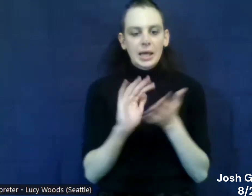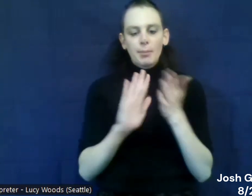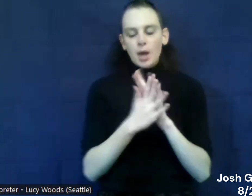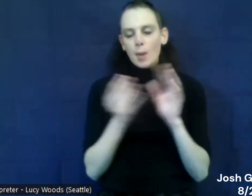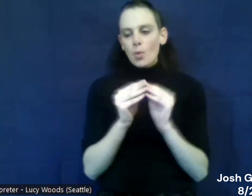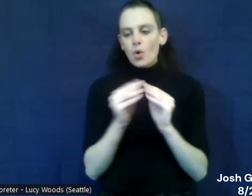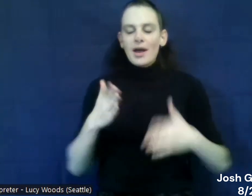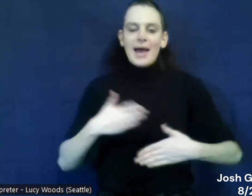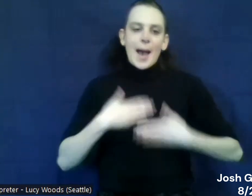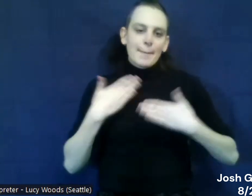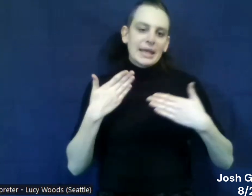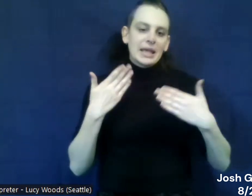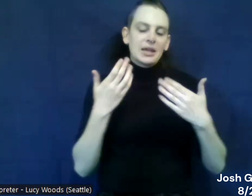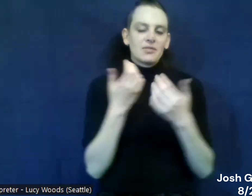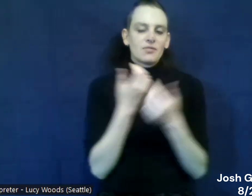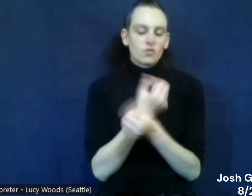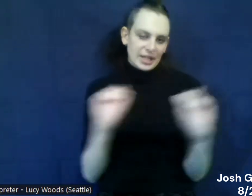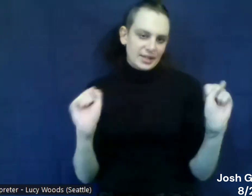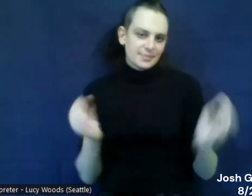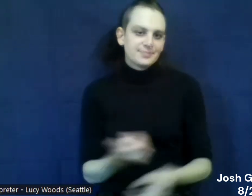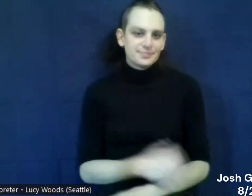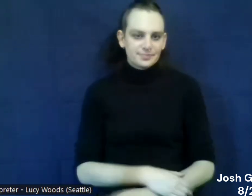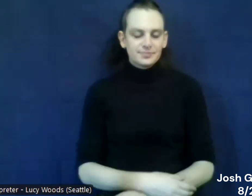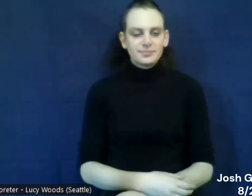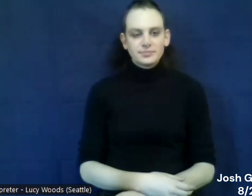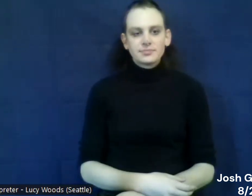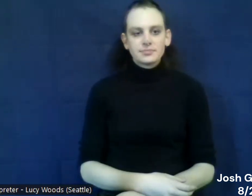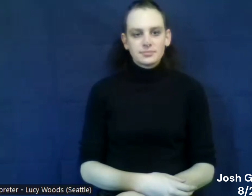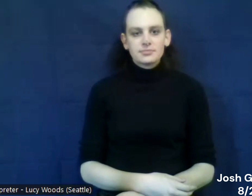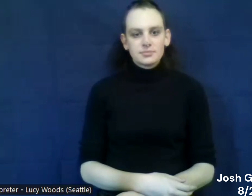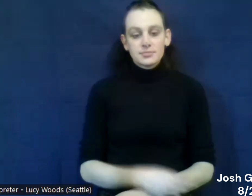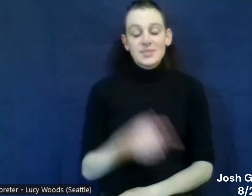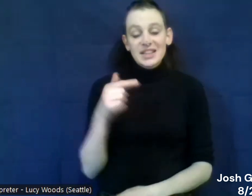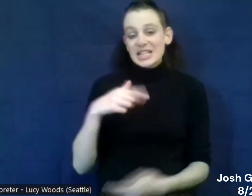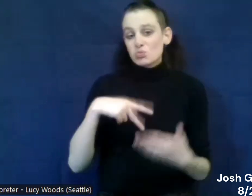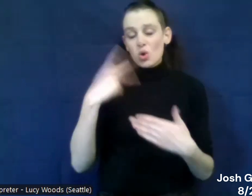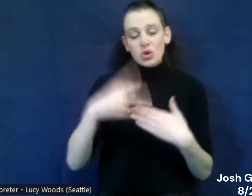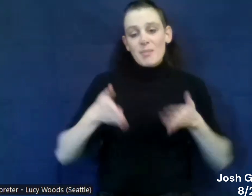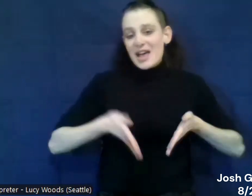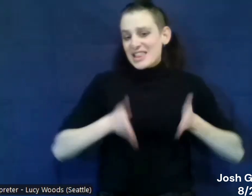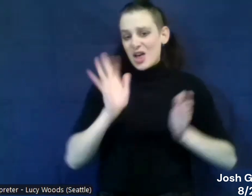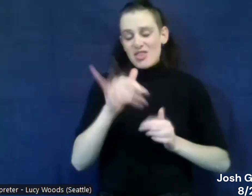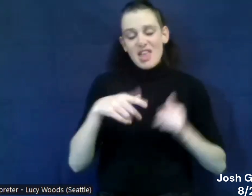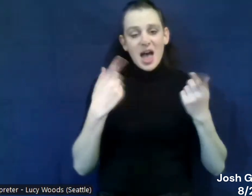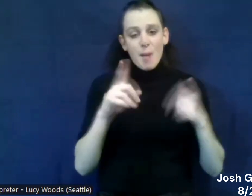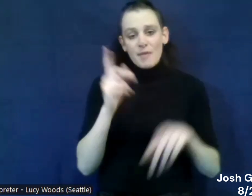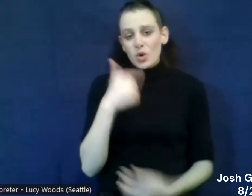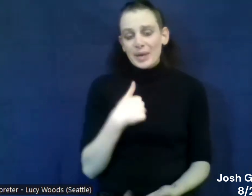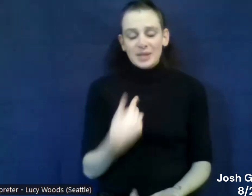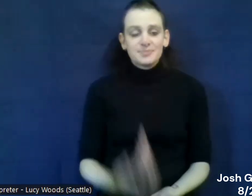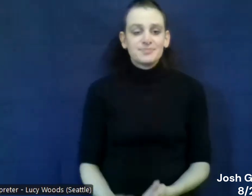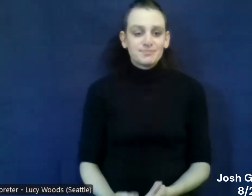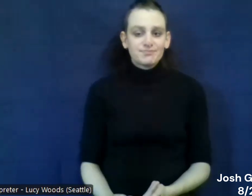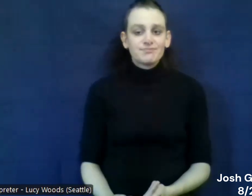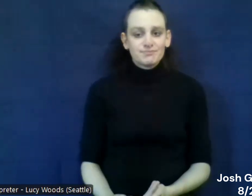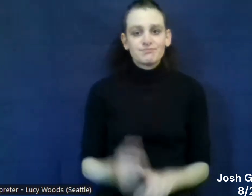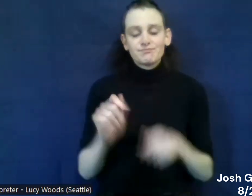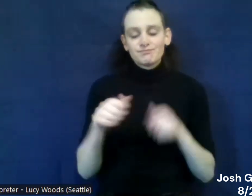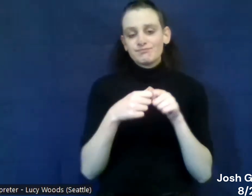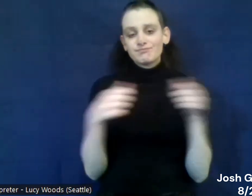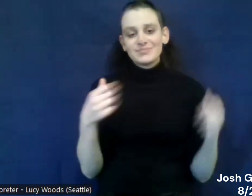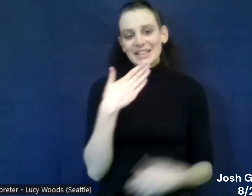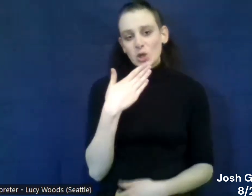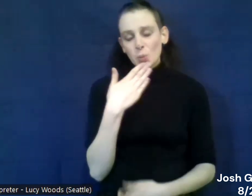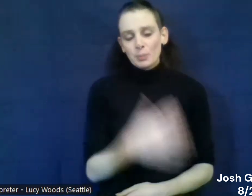free. And this program allows me to do that. So with that, I will pass.